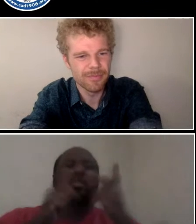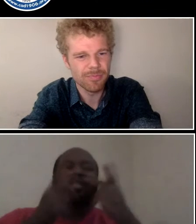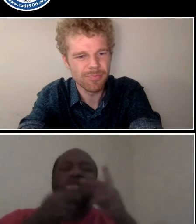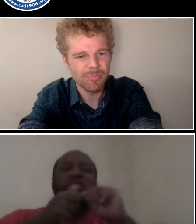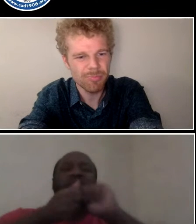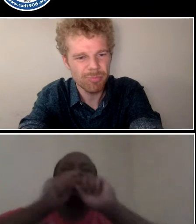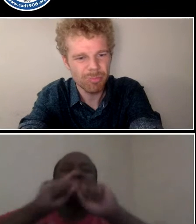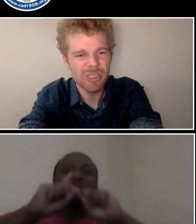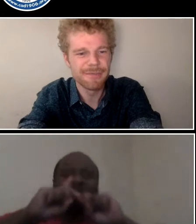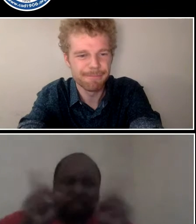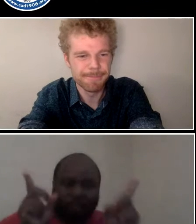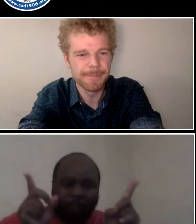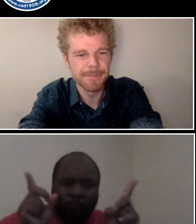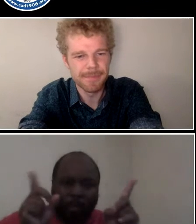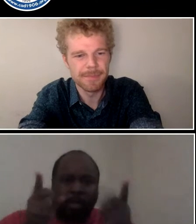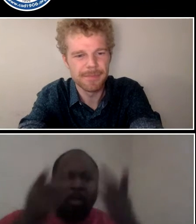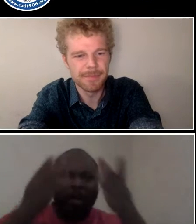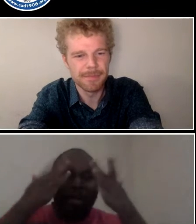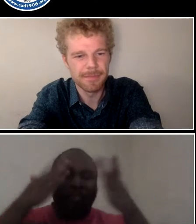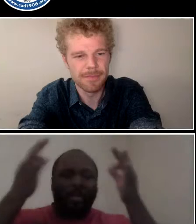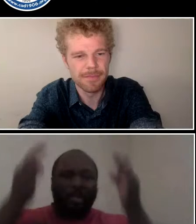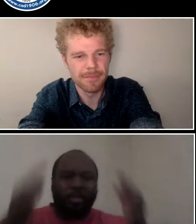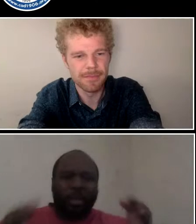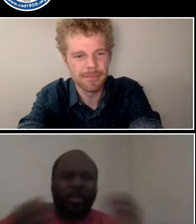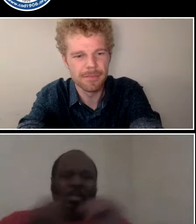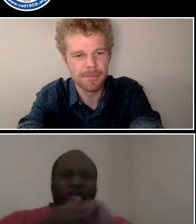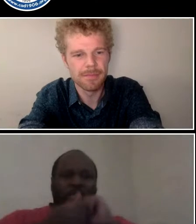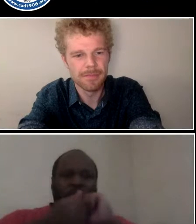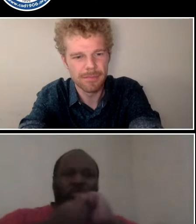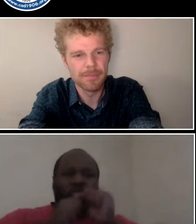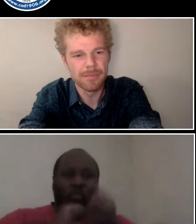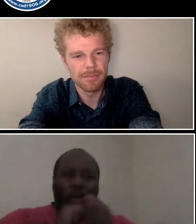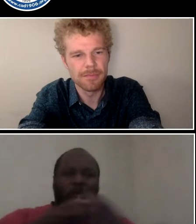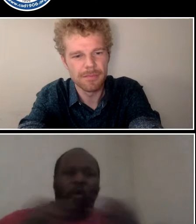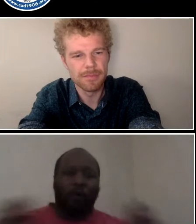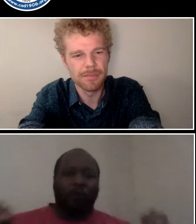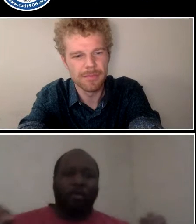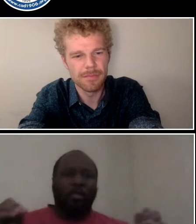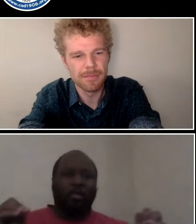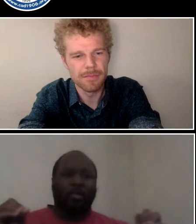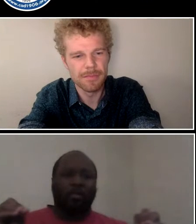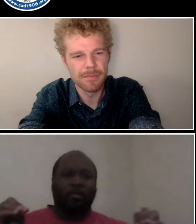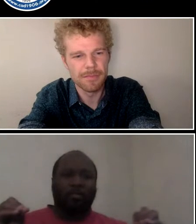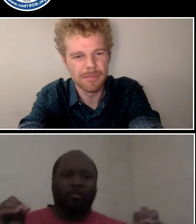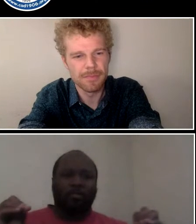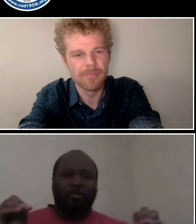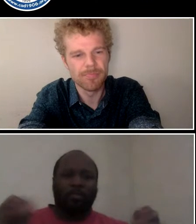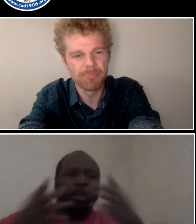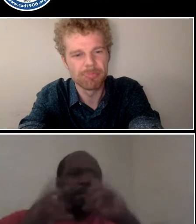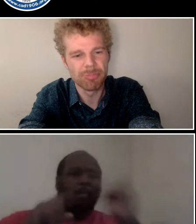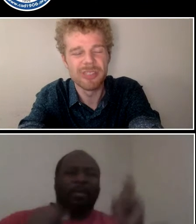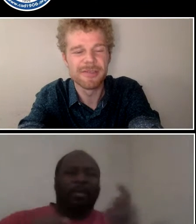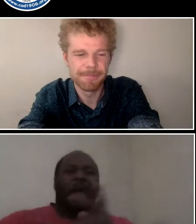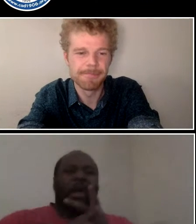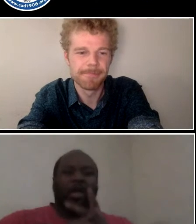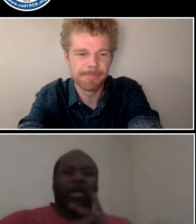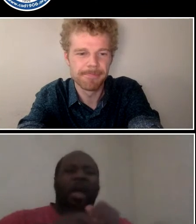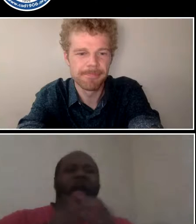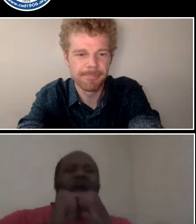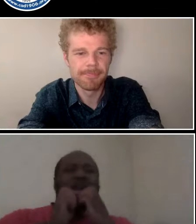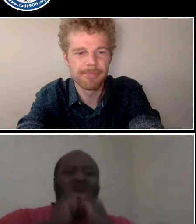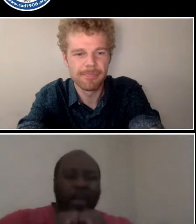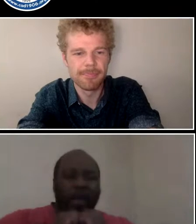That I wanted to see change. You know, I wanted things to be different. That's why I wanted